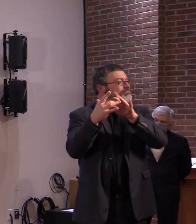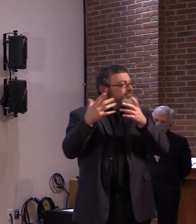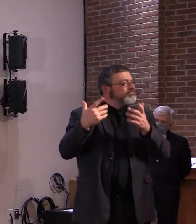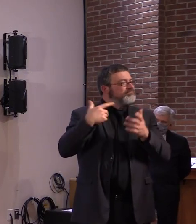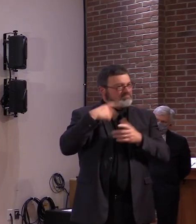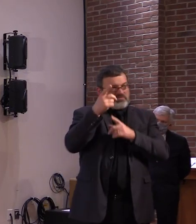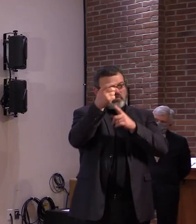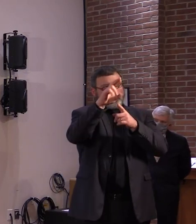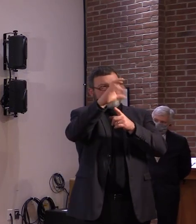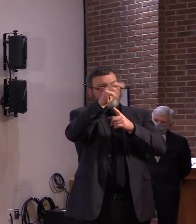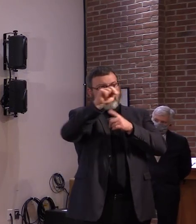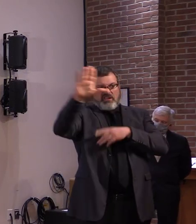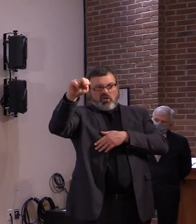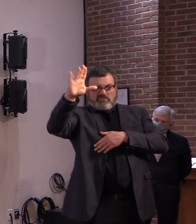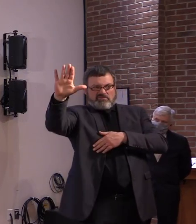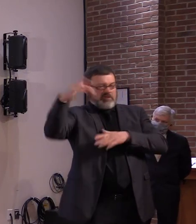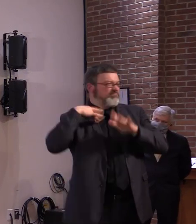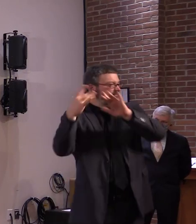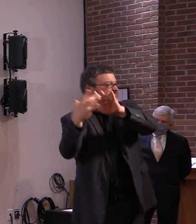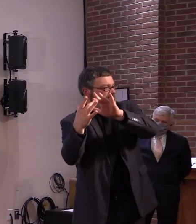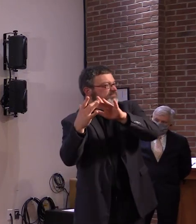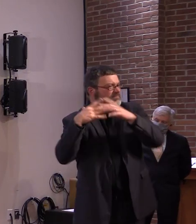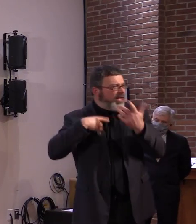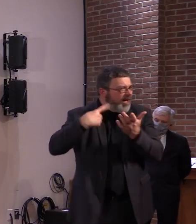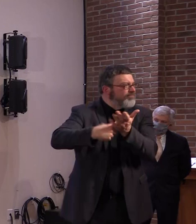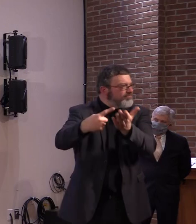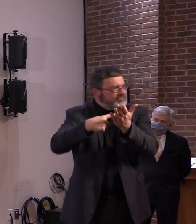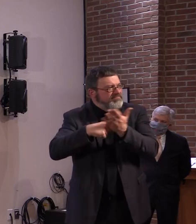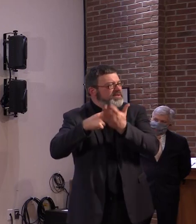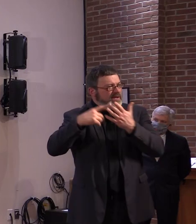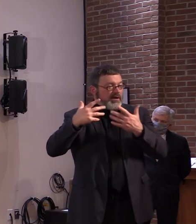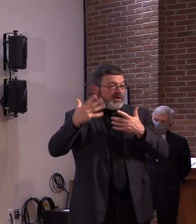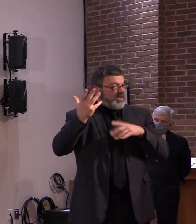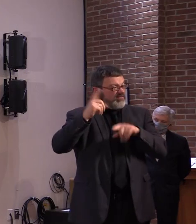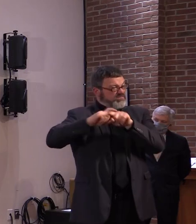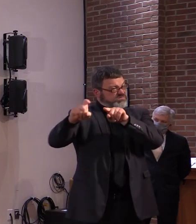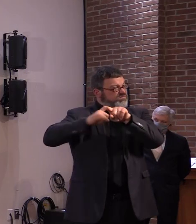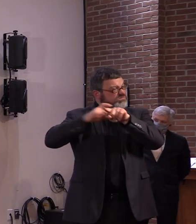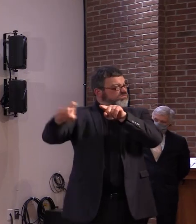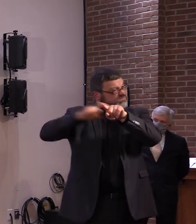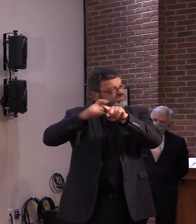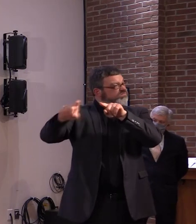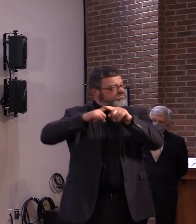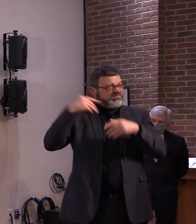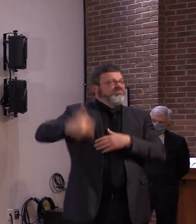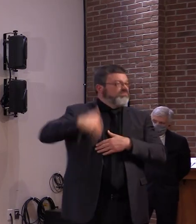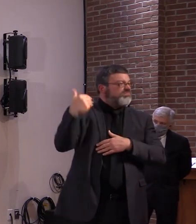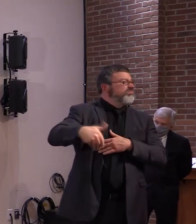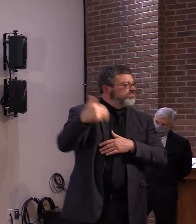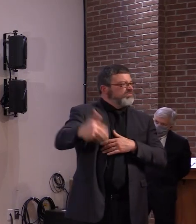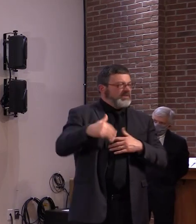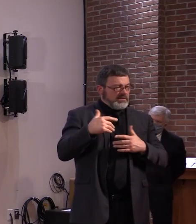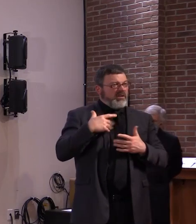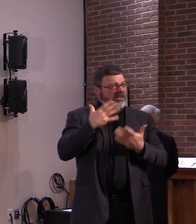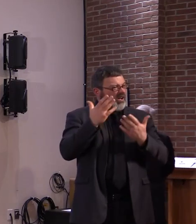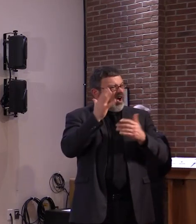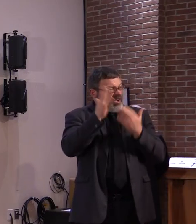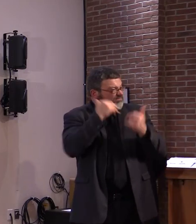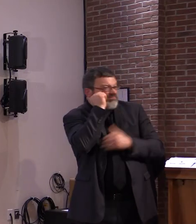and Dr. Chan, either via phone or via email, are also constantly connected